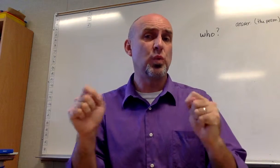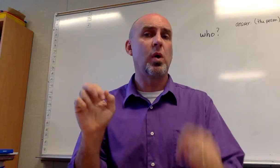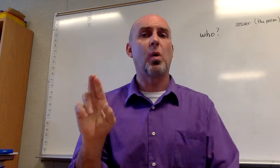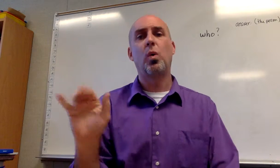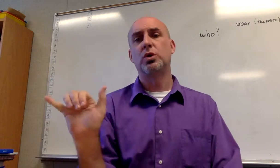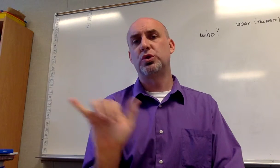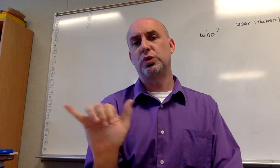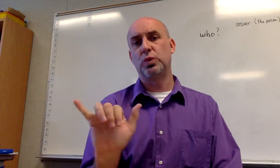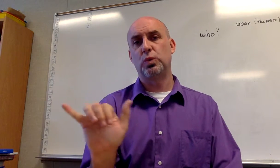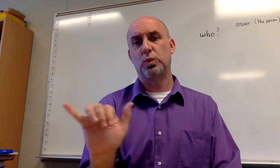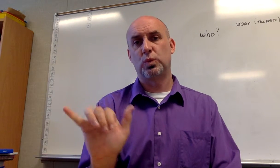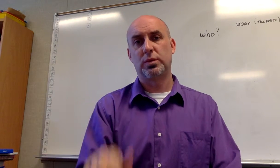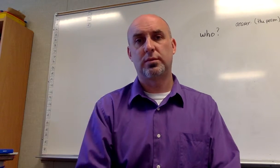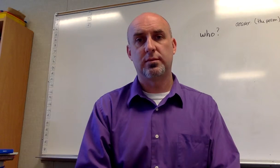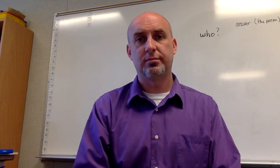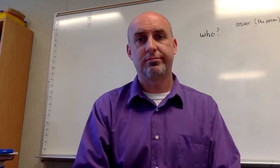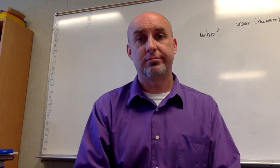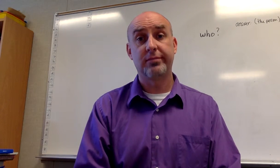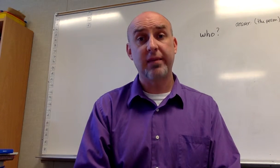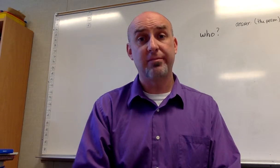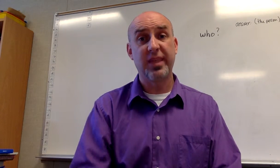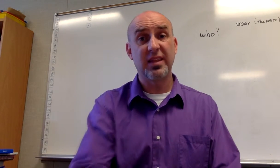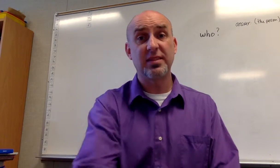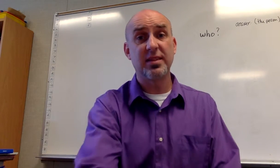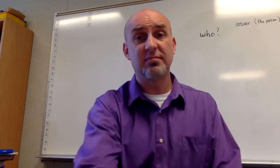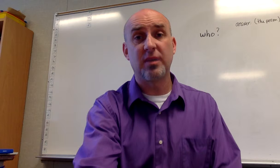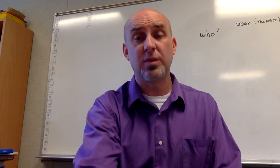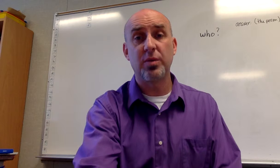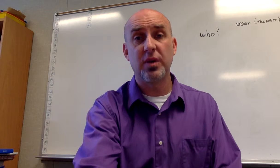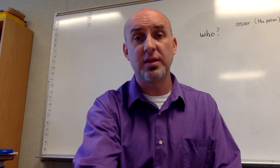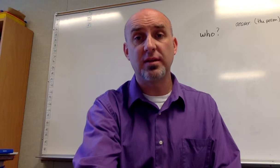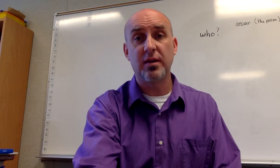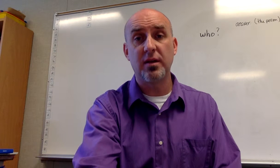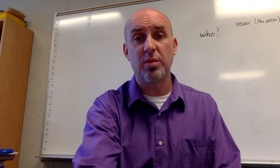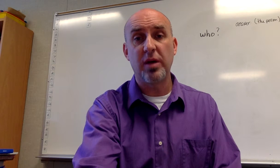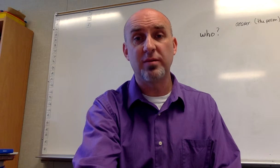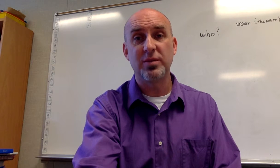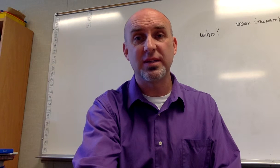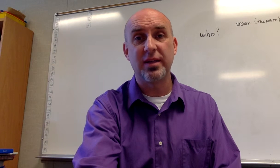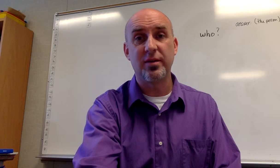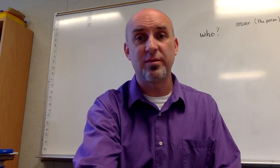two. Okay, I think that's it. I'm going to put it on the blog. See you later.